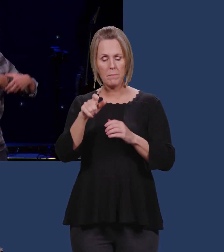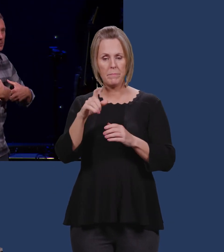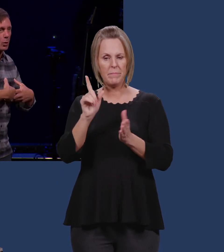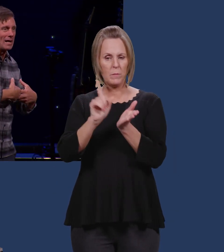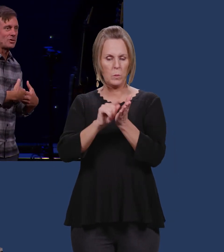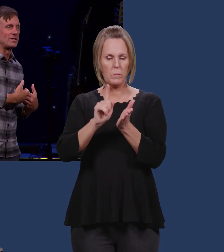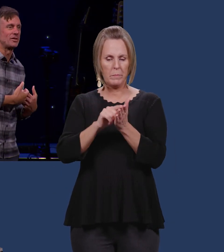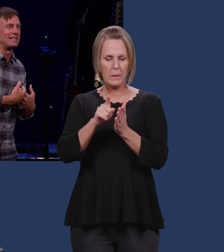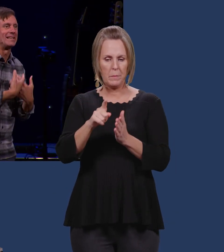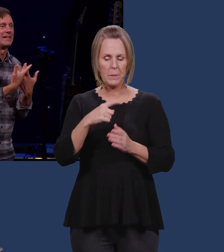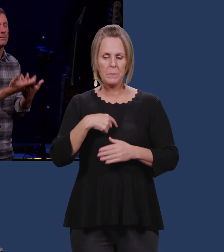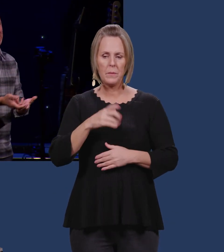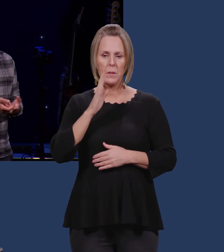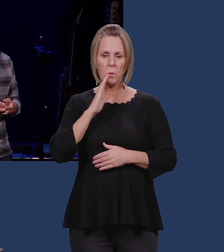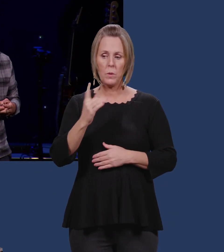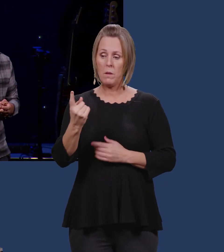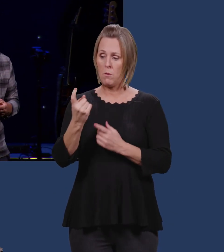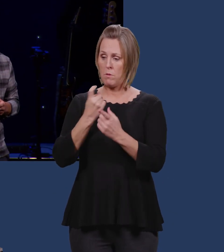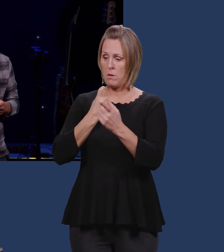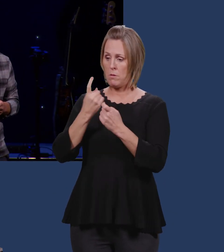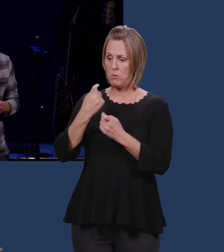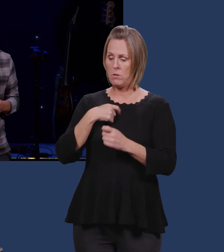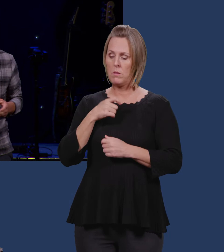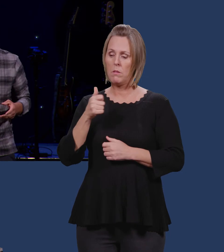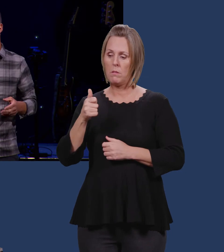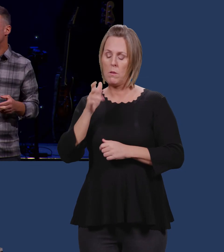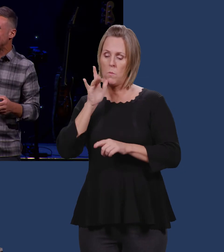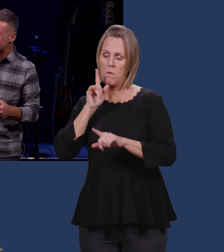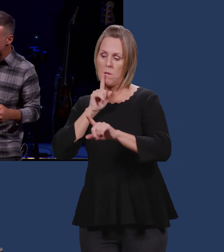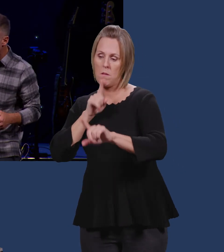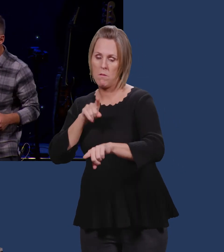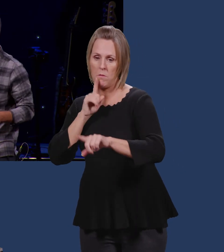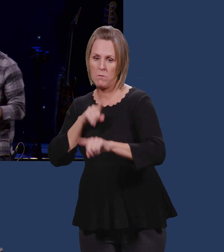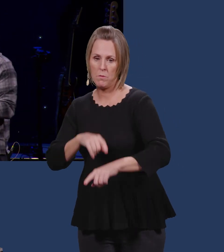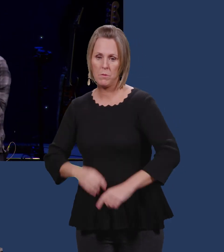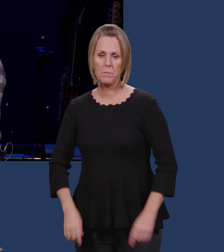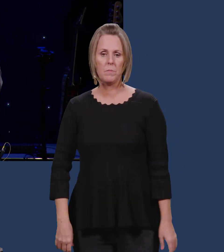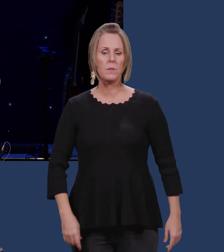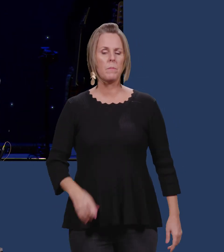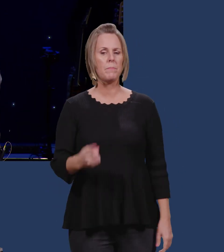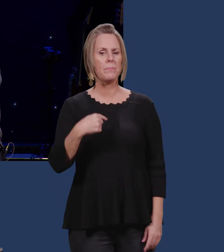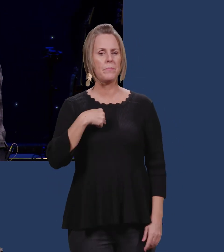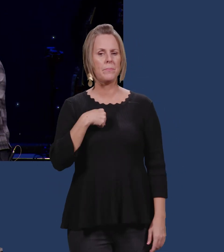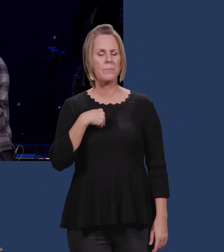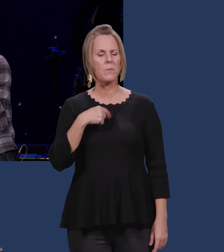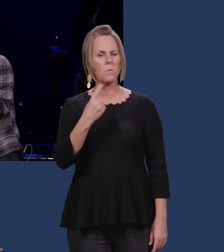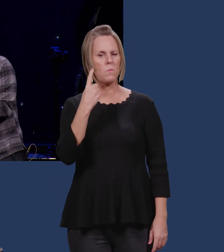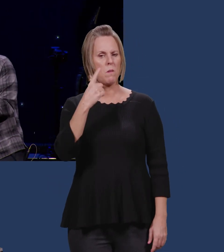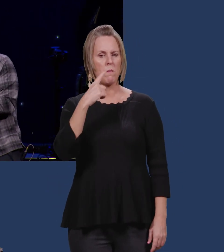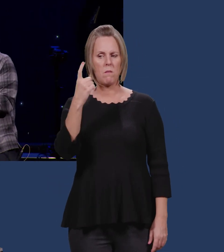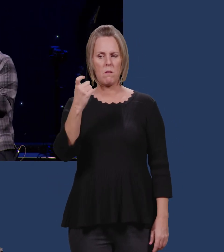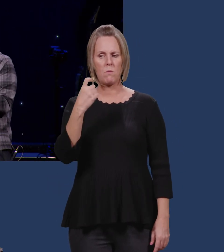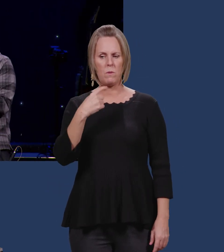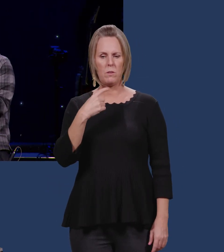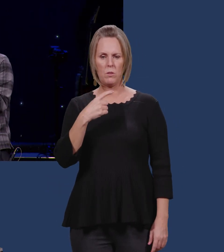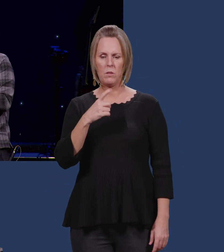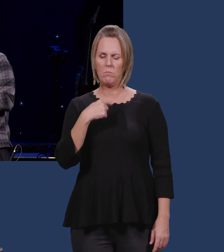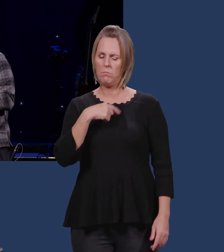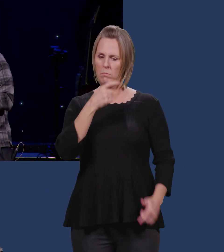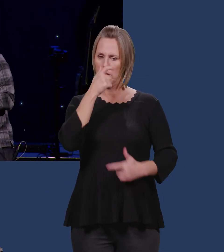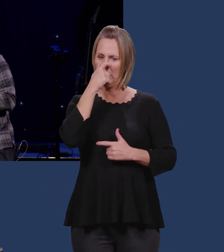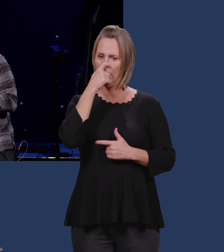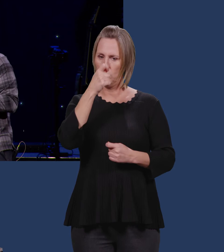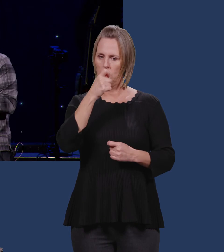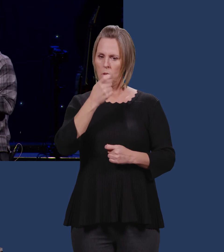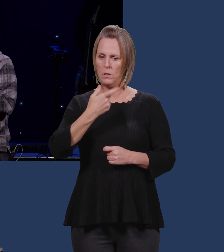would receive questions and then give back answers. So he gets a question that I think is pretty interesting. It's the question we're wrestling with this morning, or